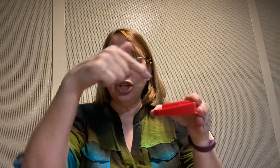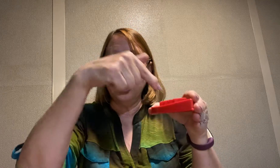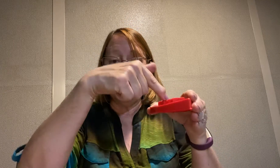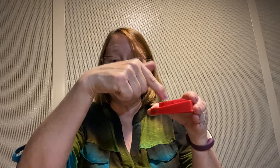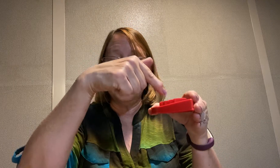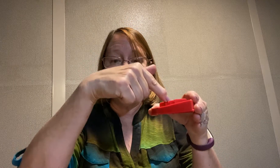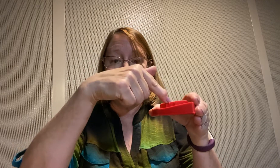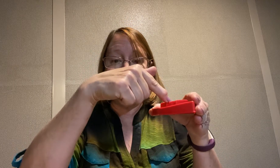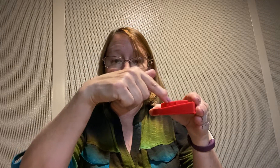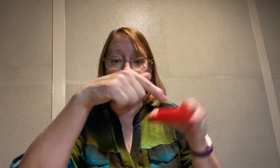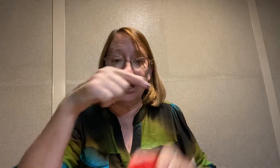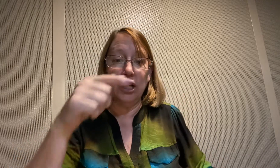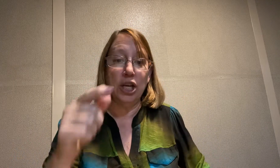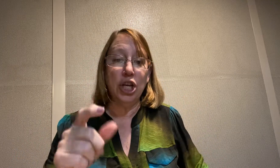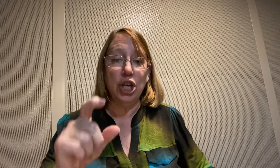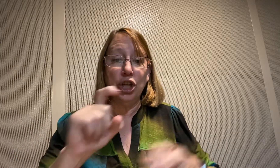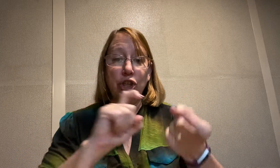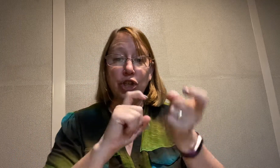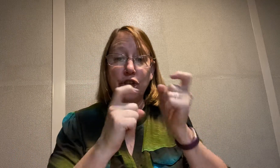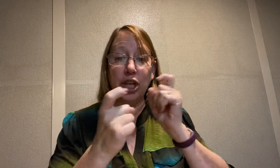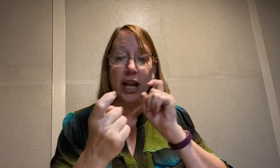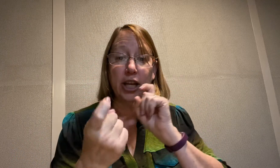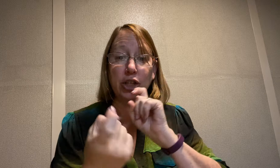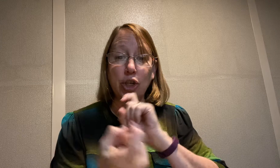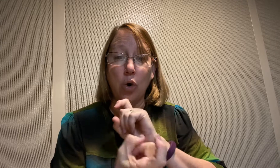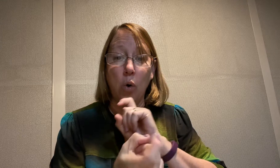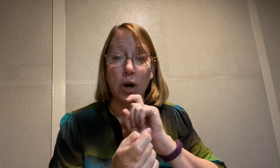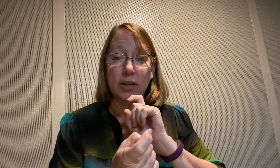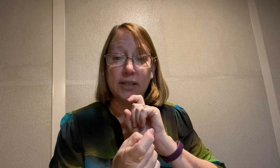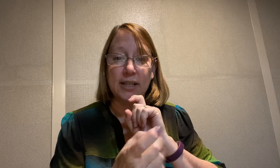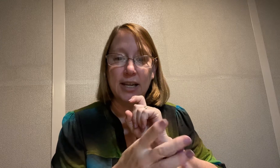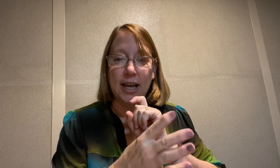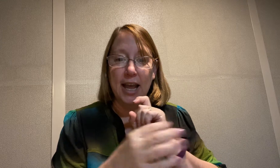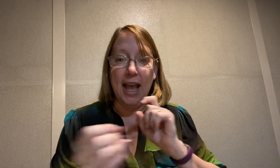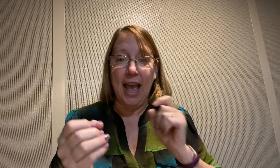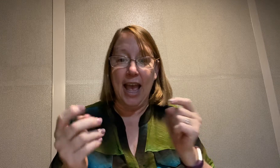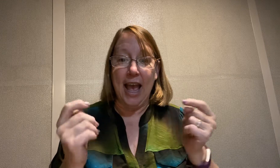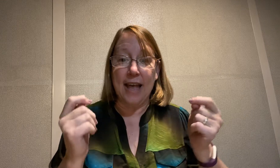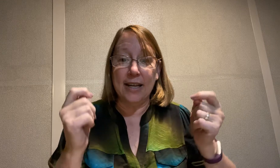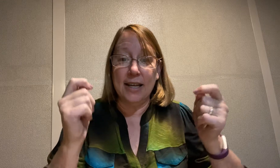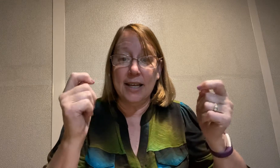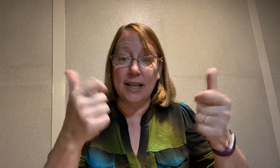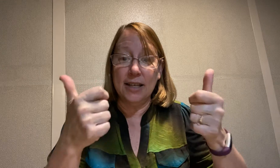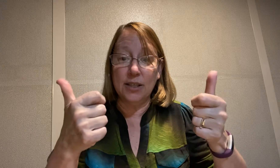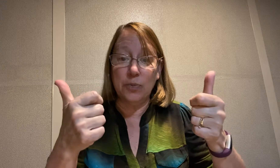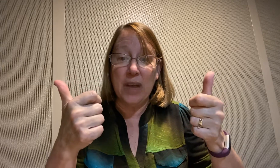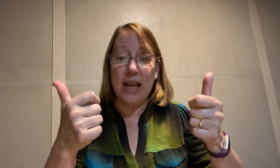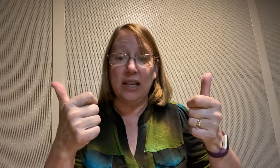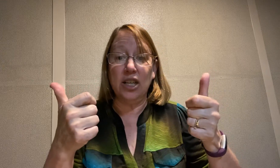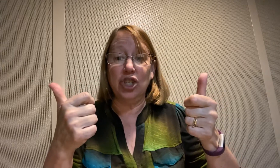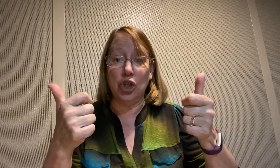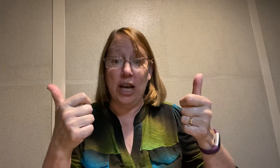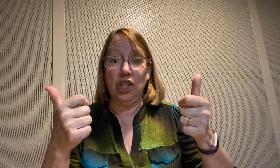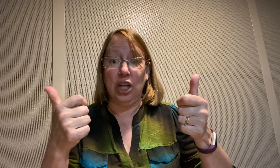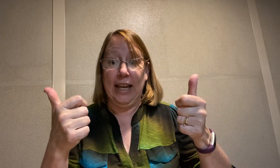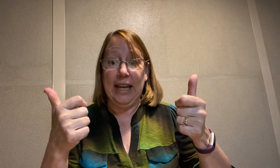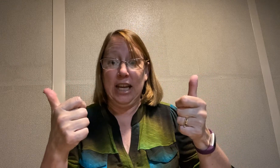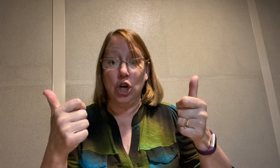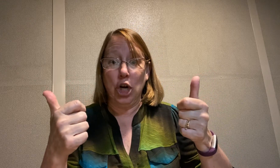She seemed to change course, and speed strangely